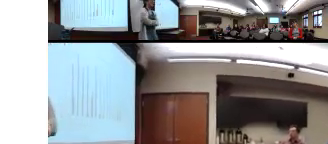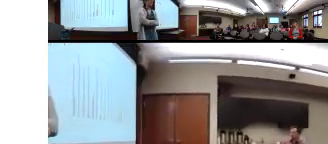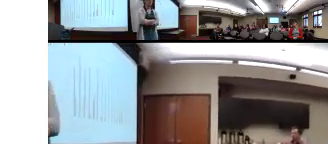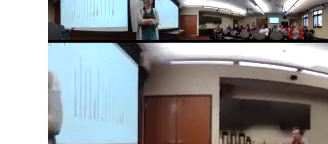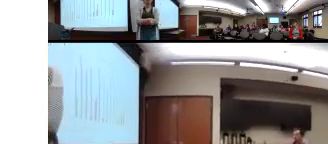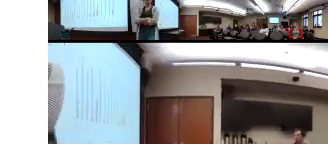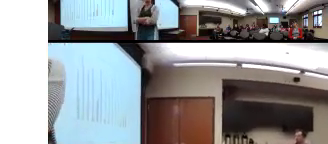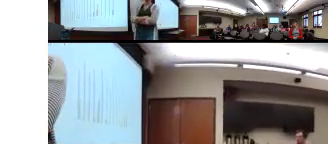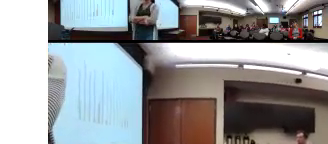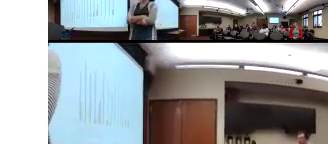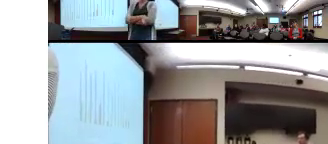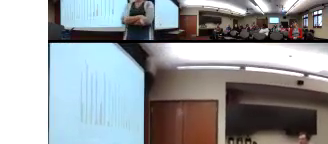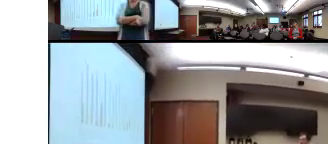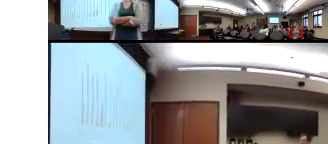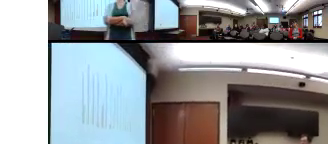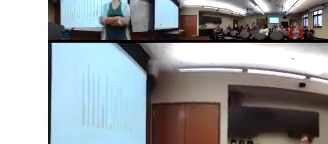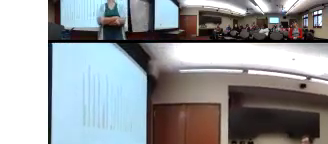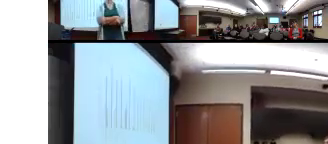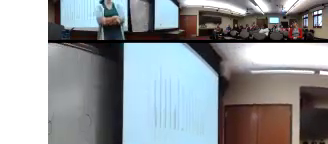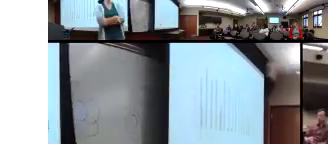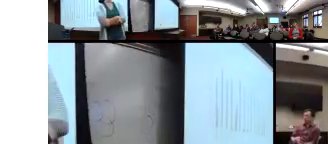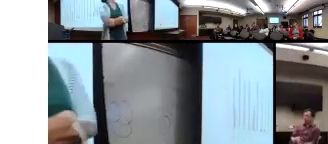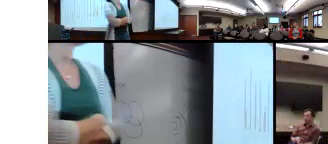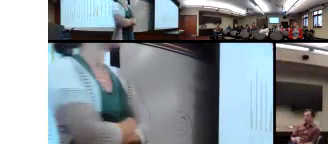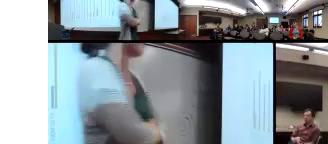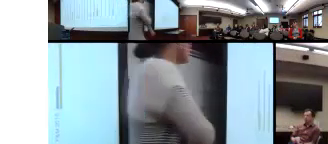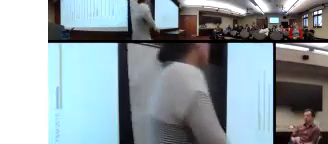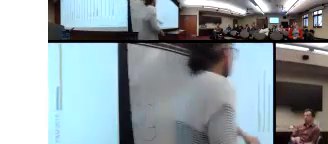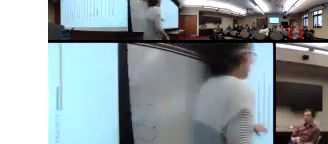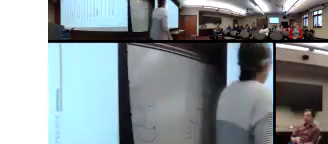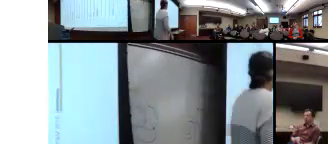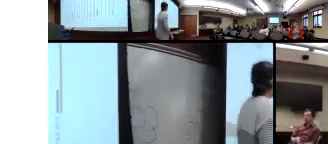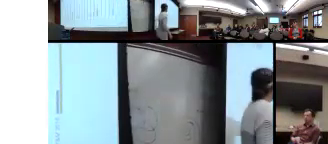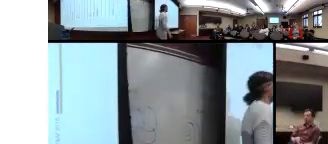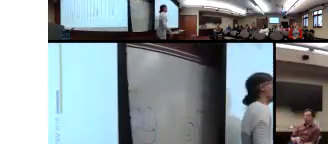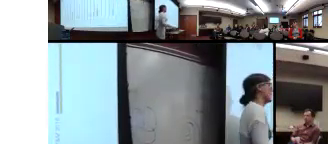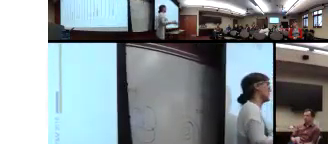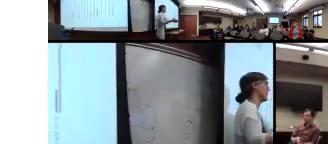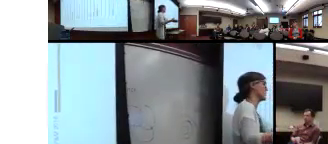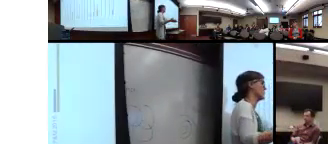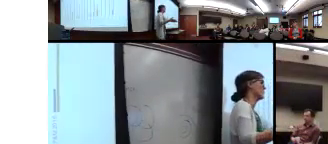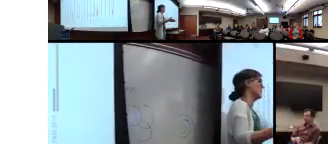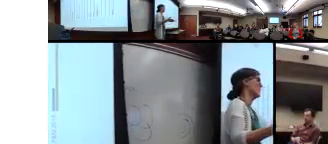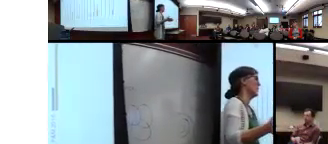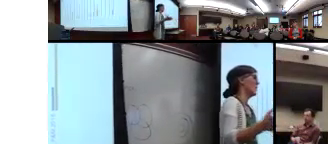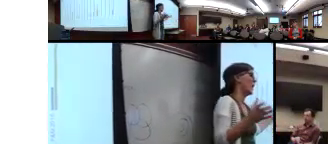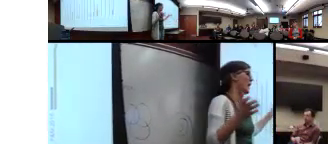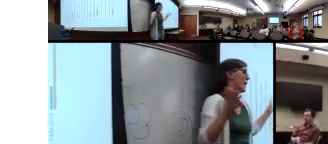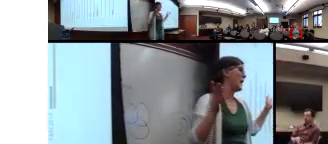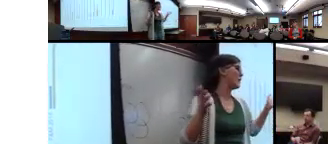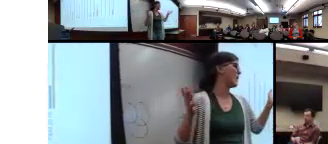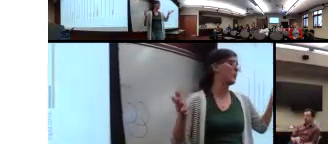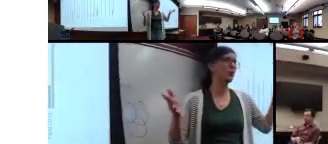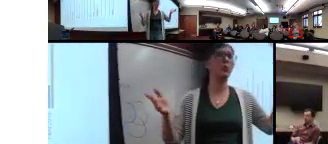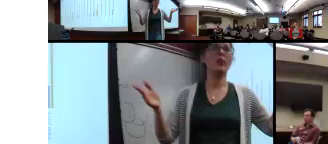expect. So I think that there, one possibility for Shauna especially is that she didn't understand the task.